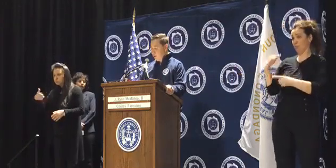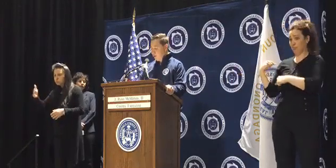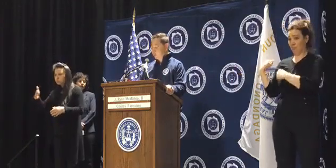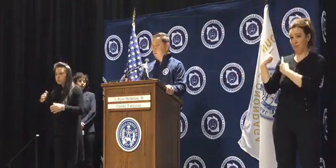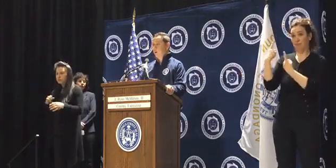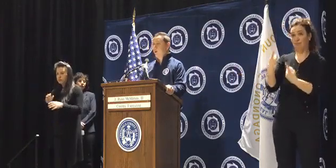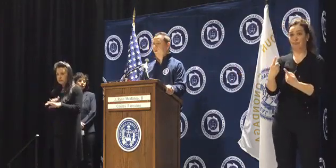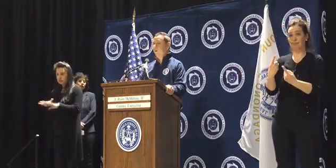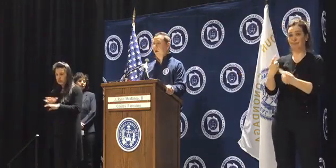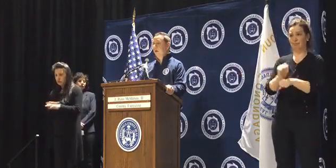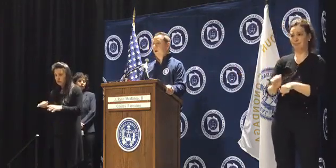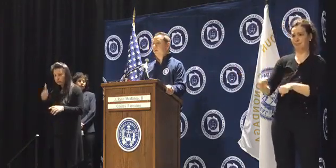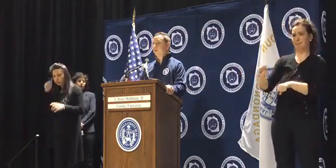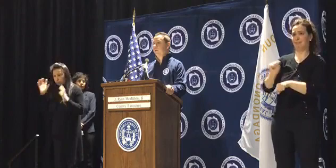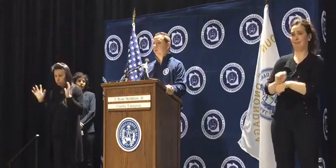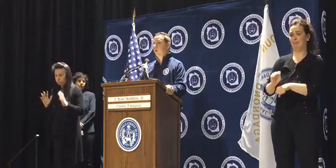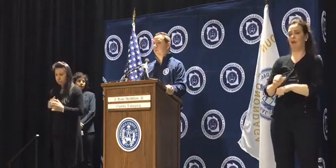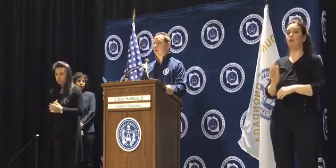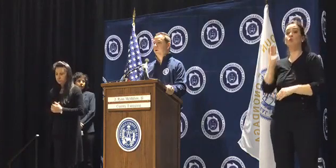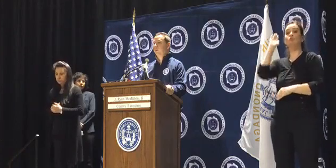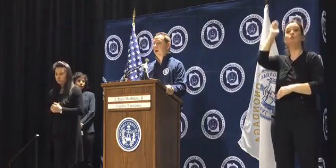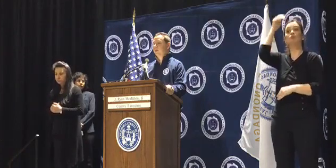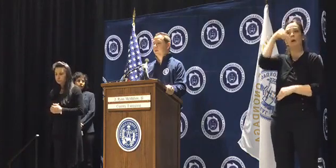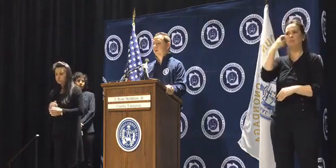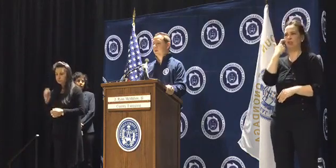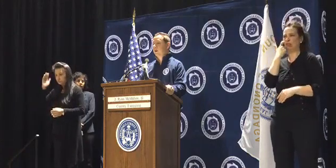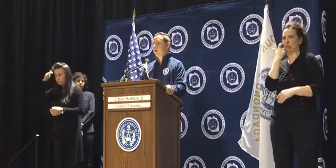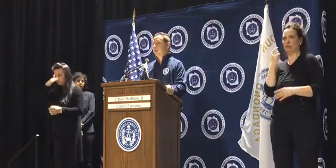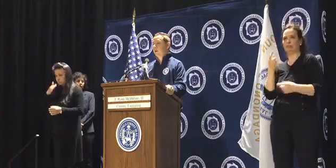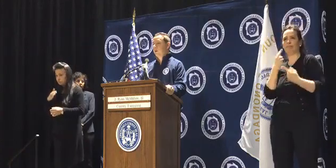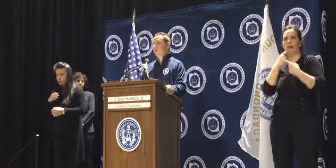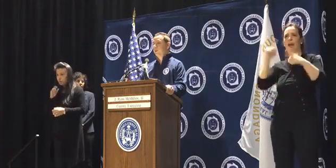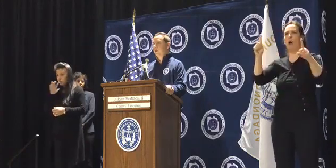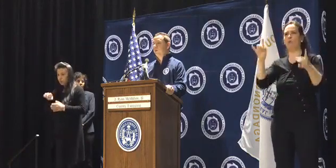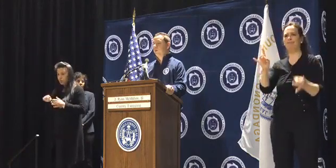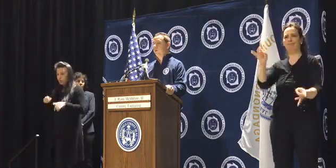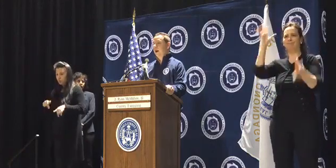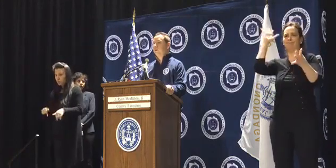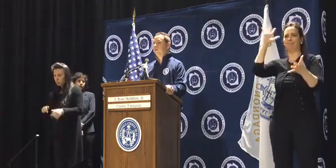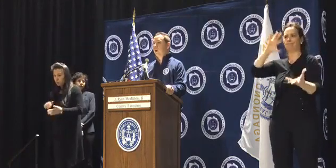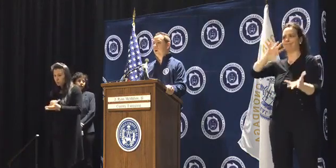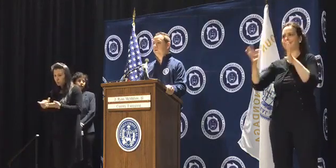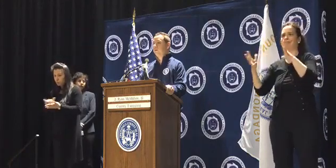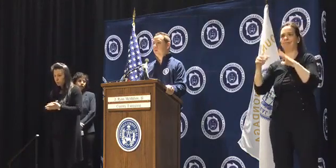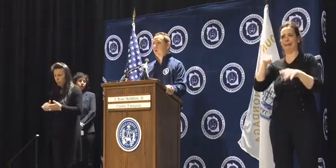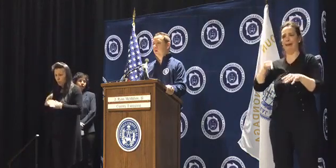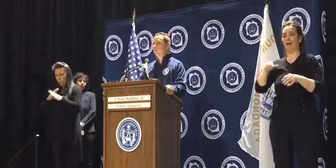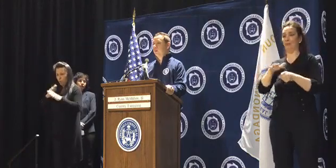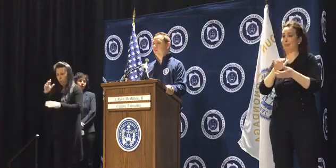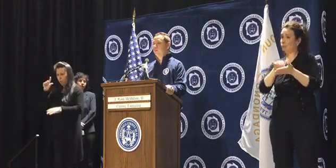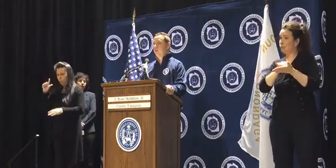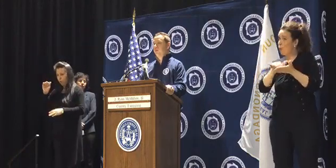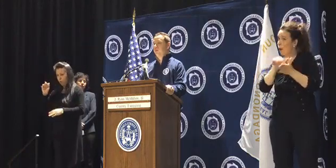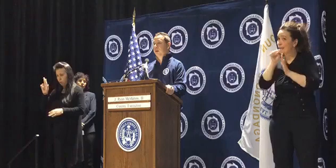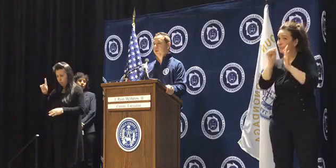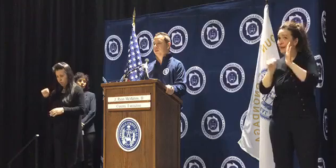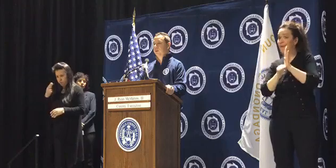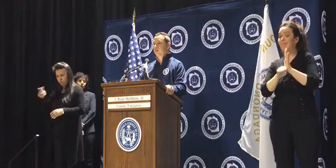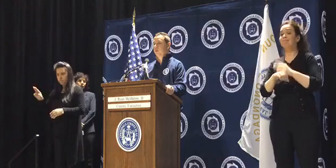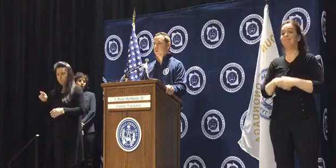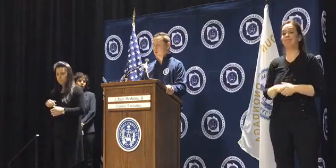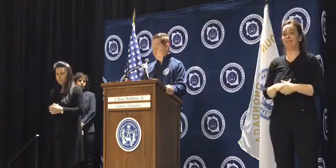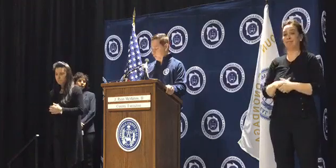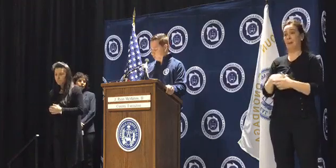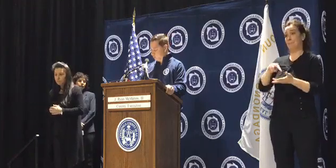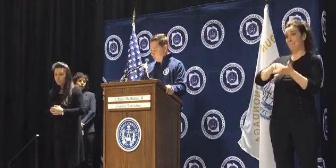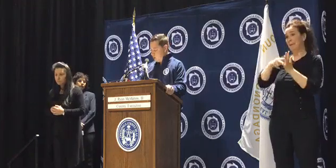disaster area. According to FEMA guidelines, that's an important part of this process. That opens up new pots of money from the federal government to flow through states, then